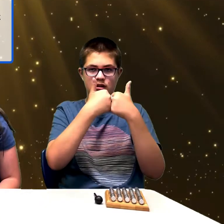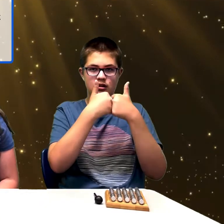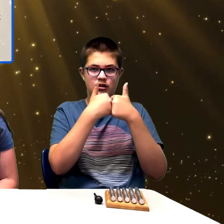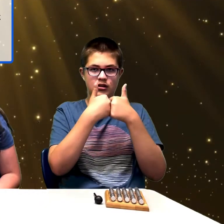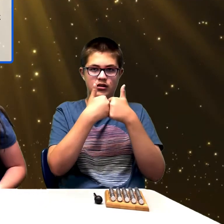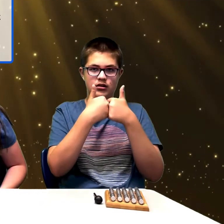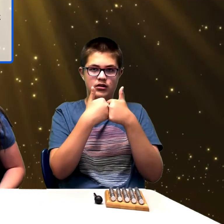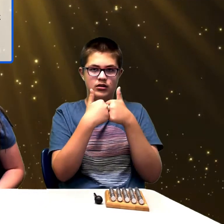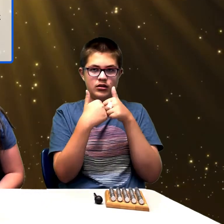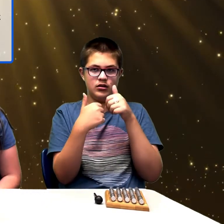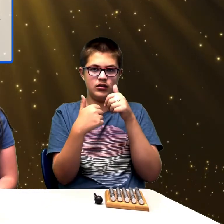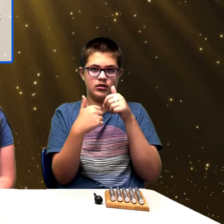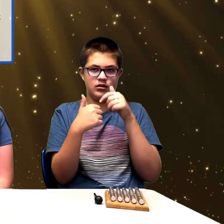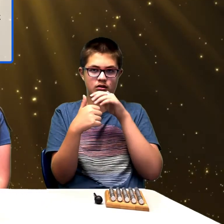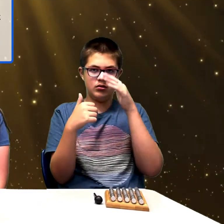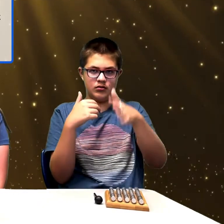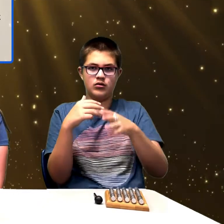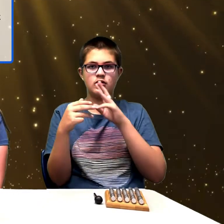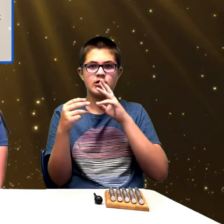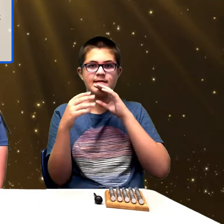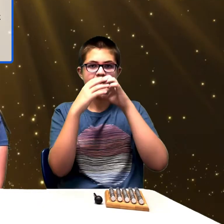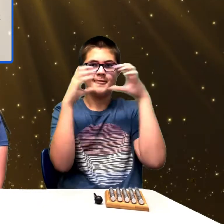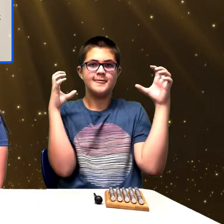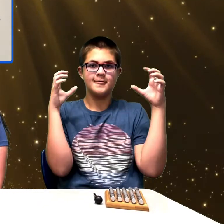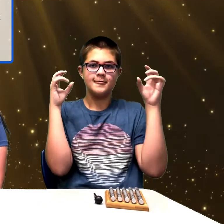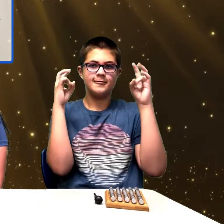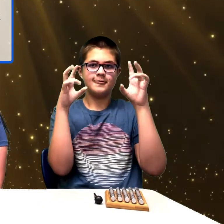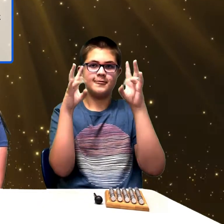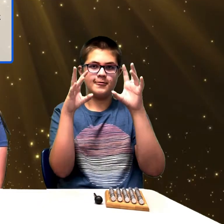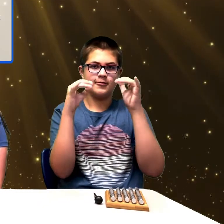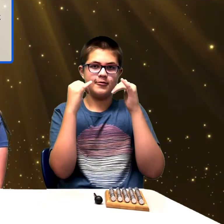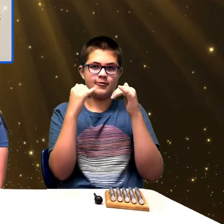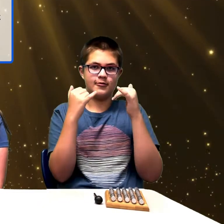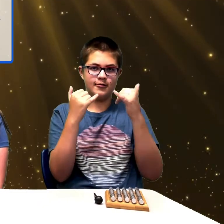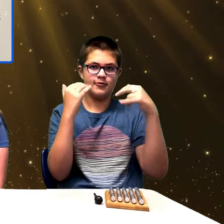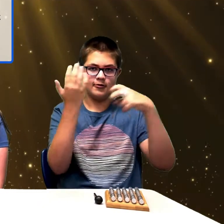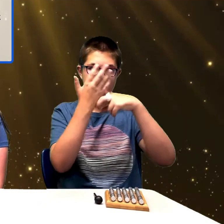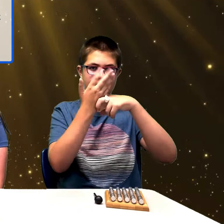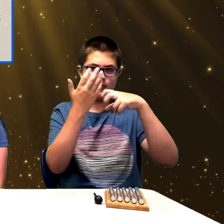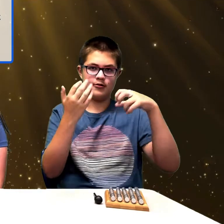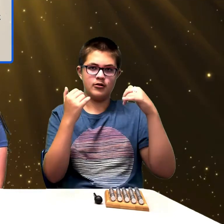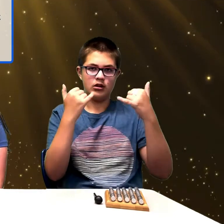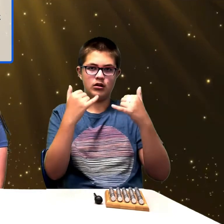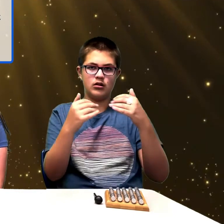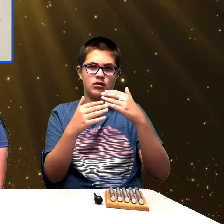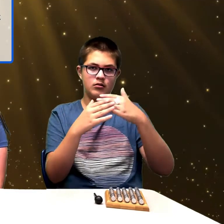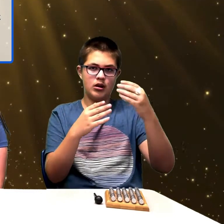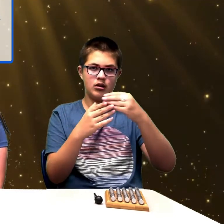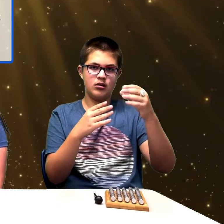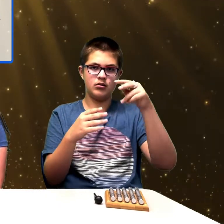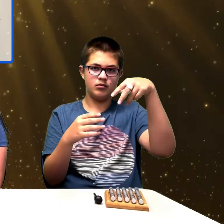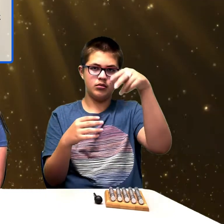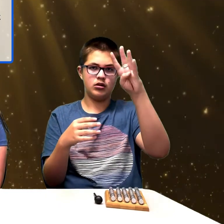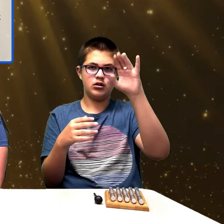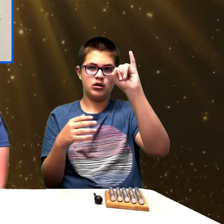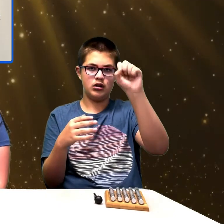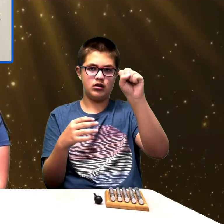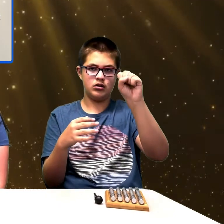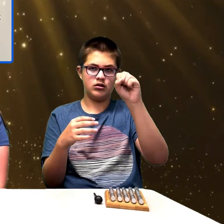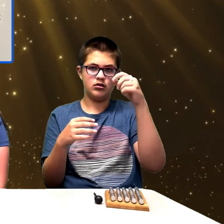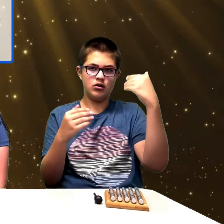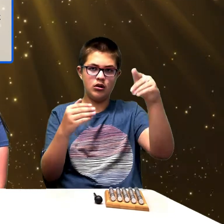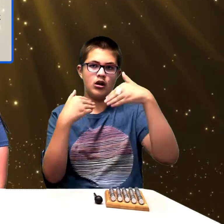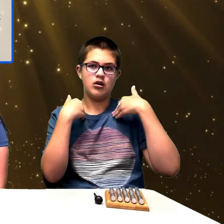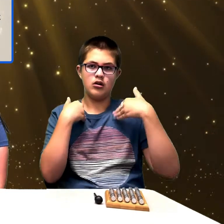Water balloon volleyball tickets are available for purchase on the PBIS store now. If you have points